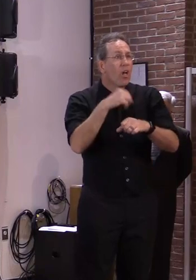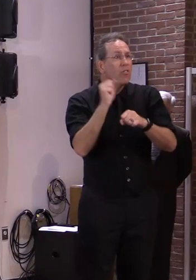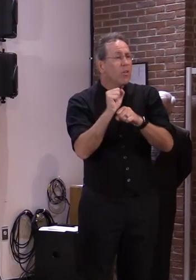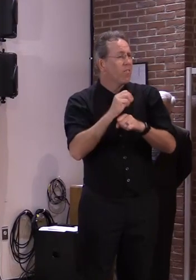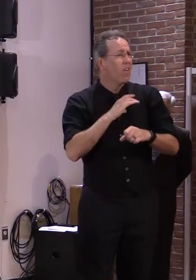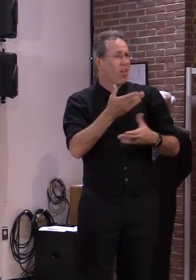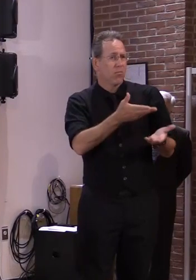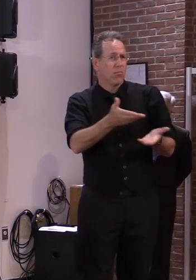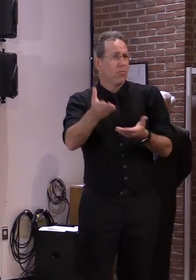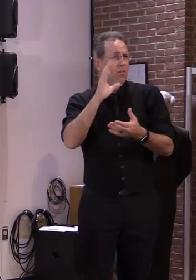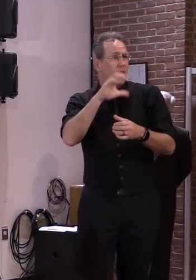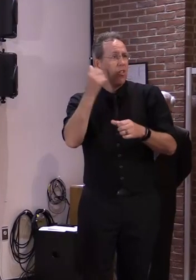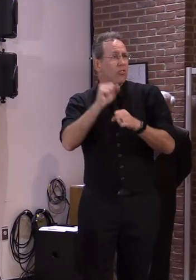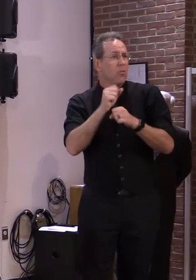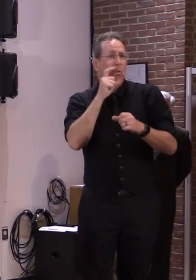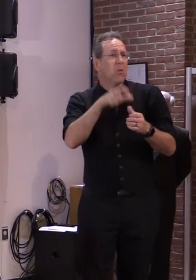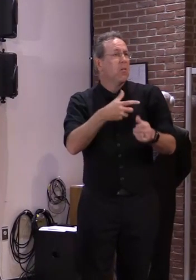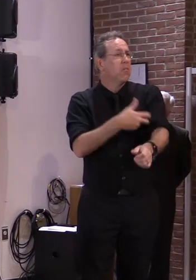thank you.